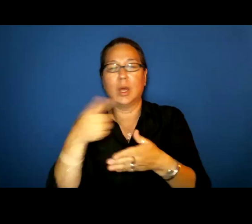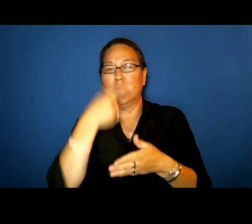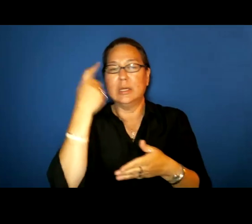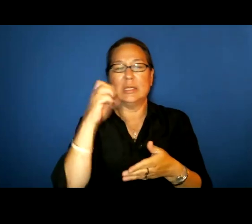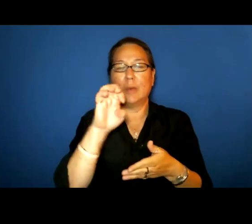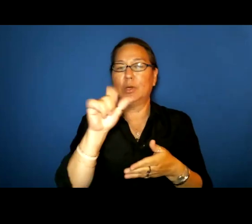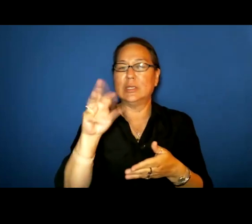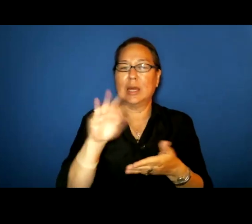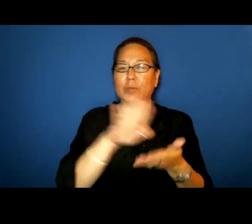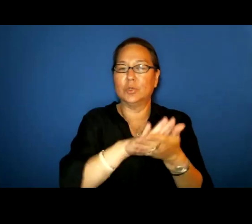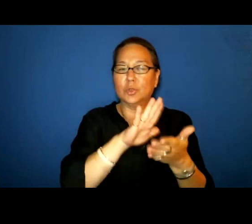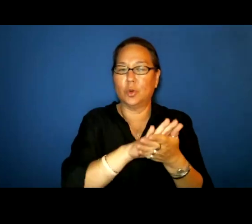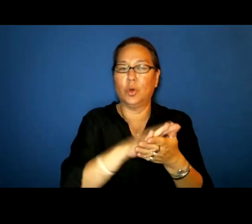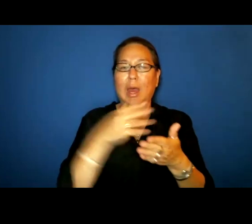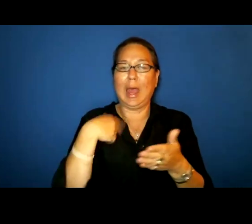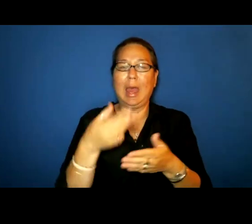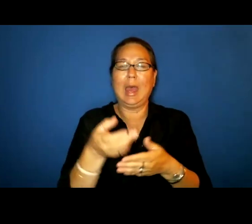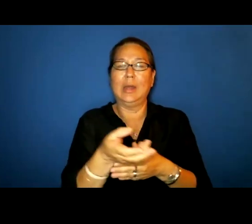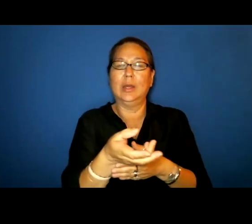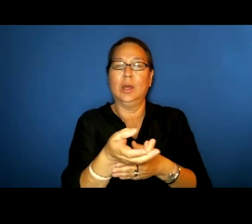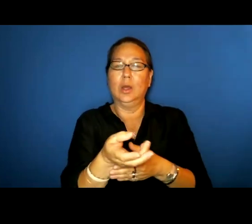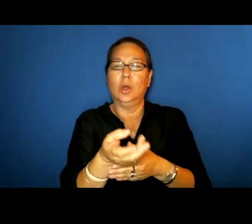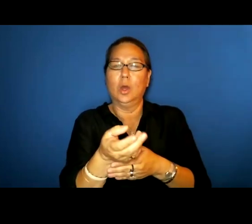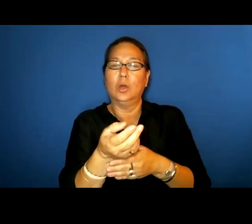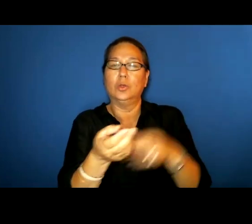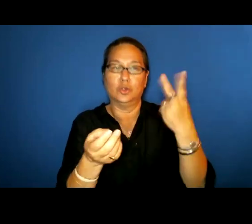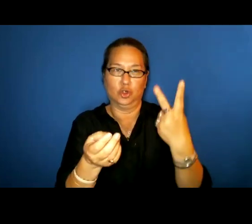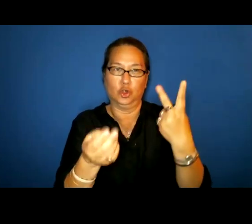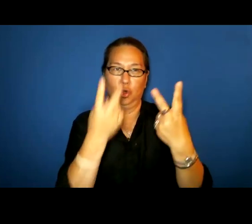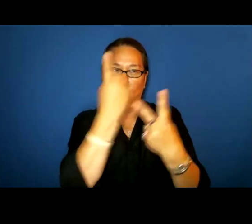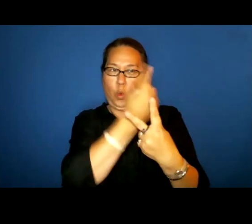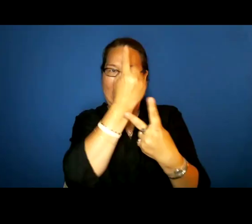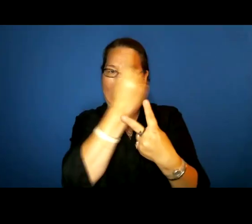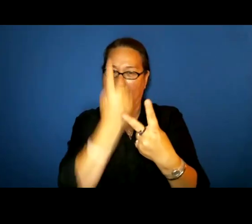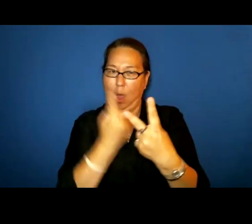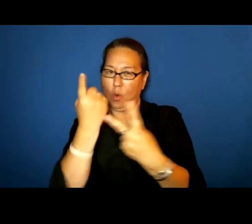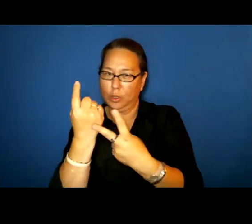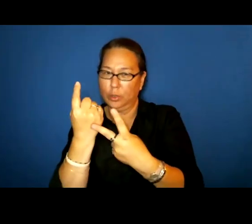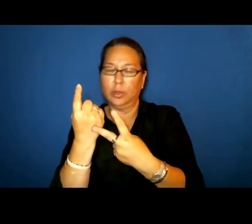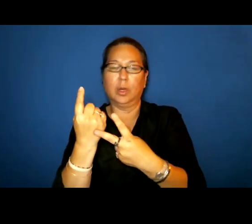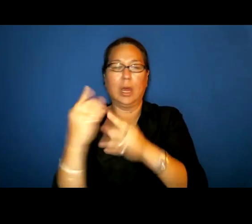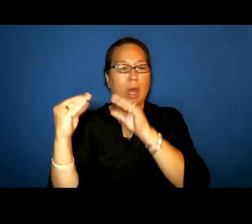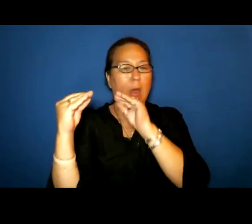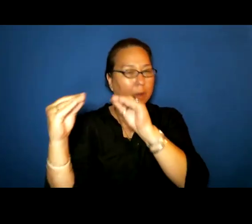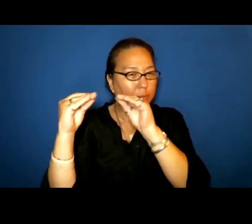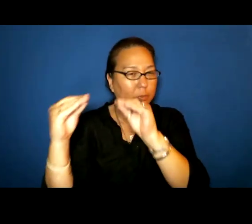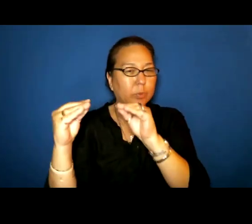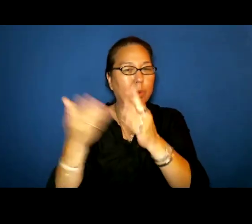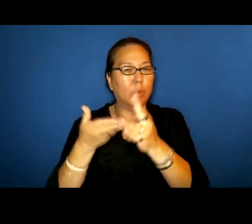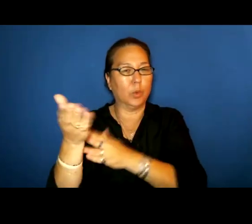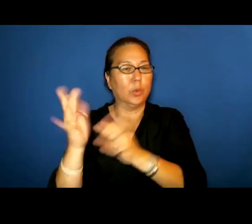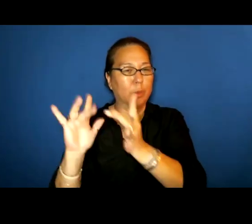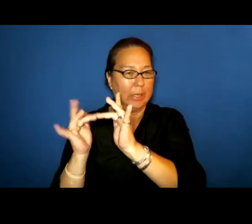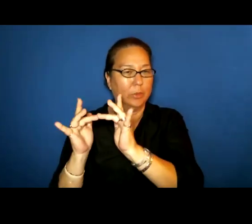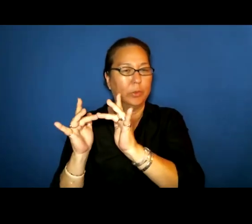2 one-hour informational webinars. The mere 30 seconds. existence of exam schools stratifies BPS